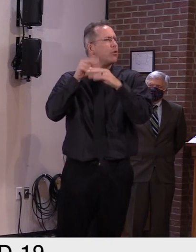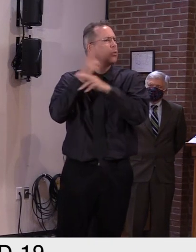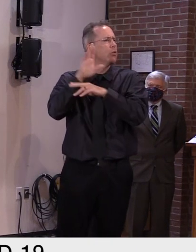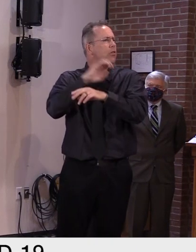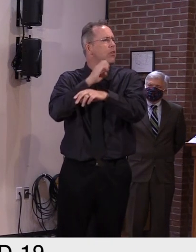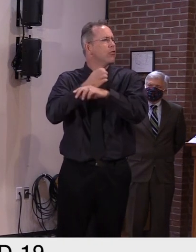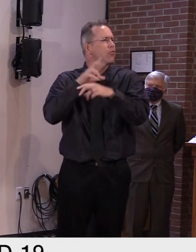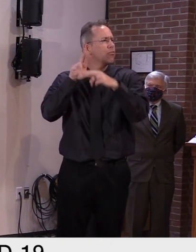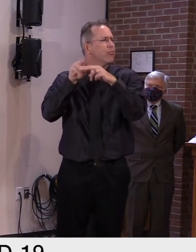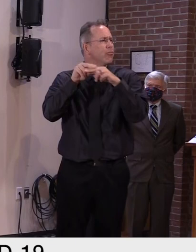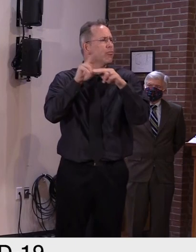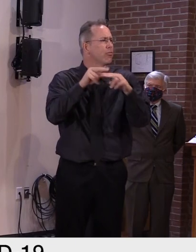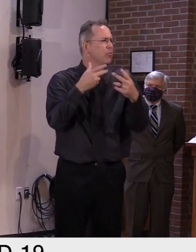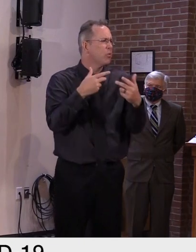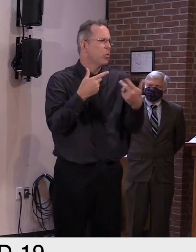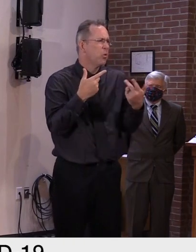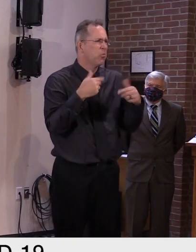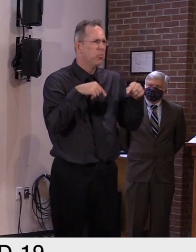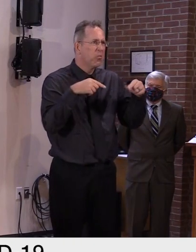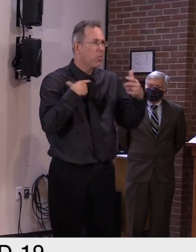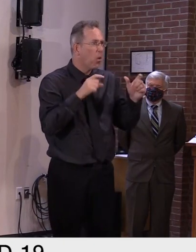goals.